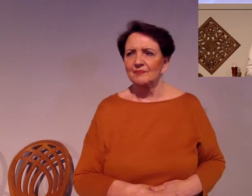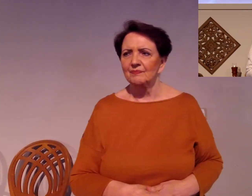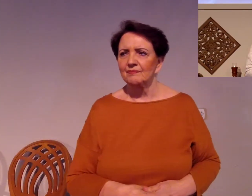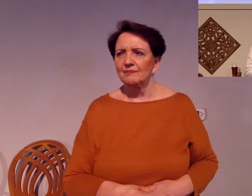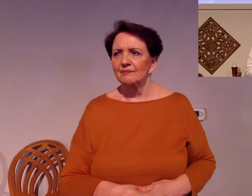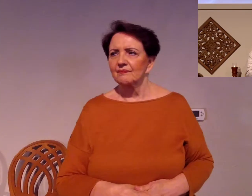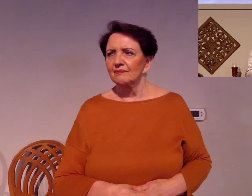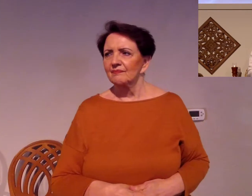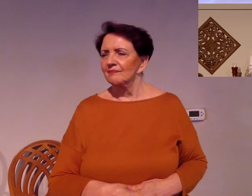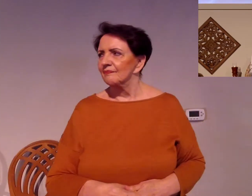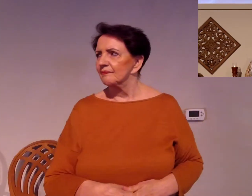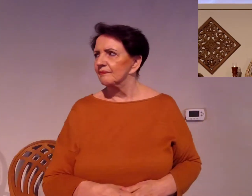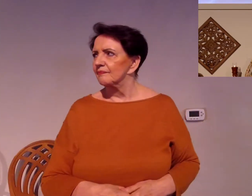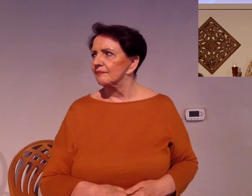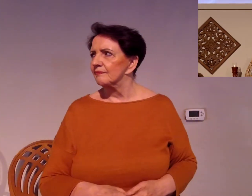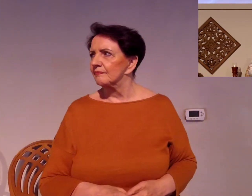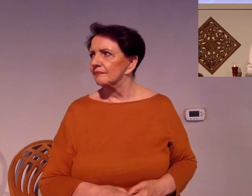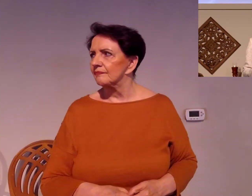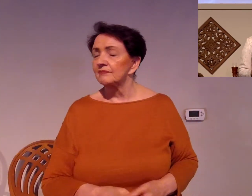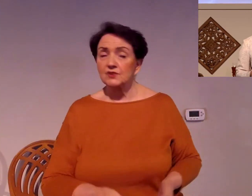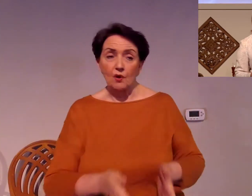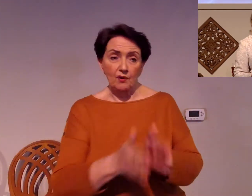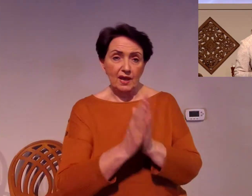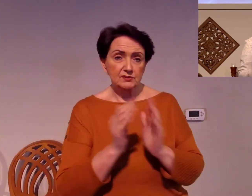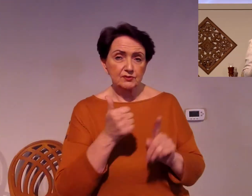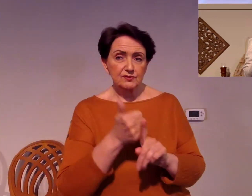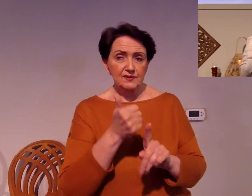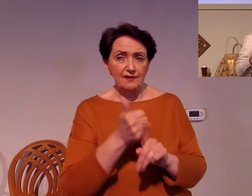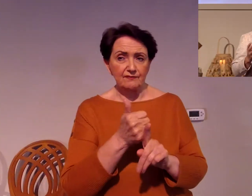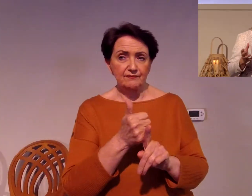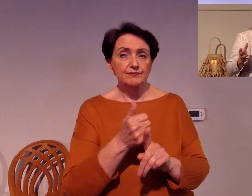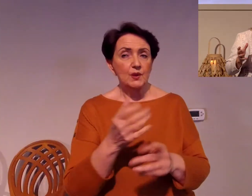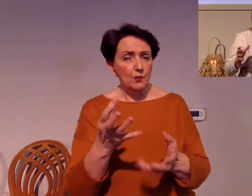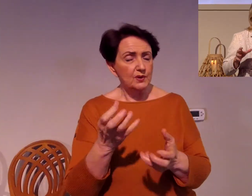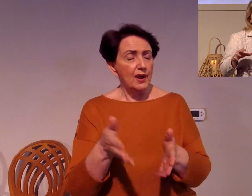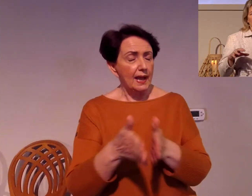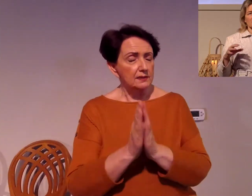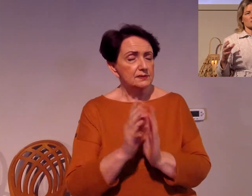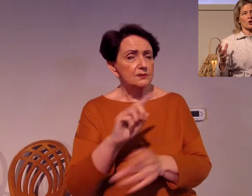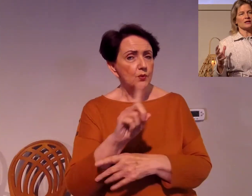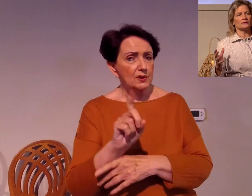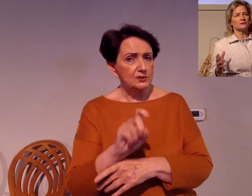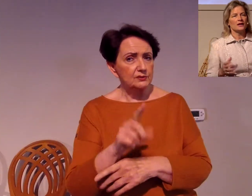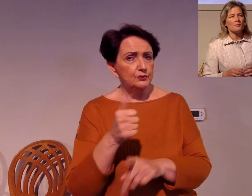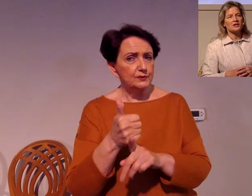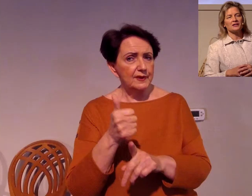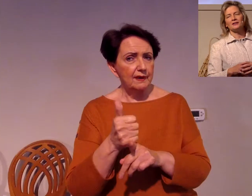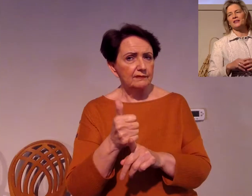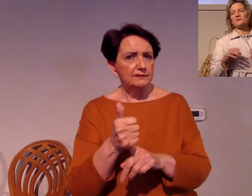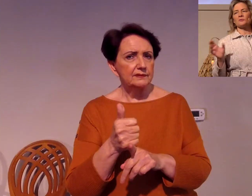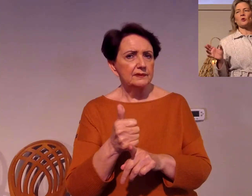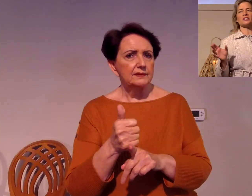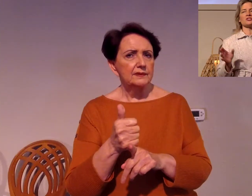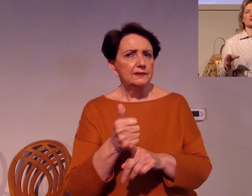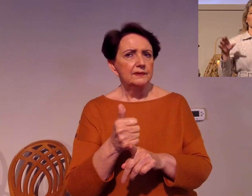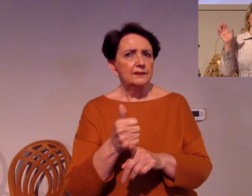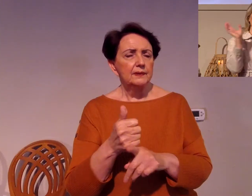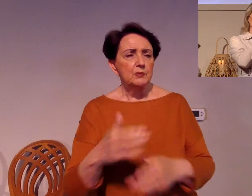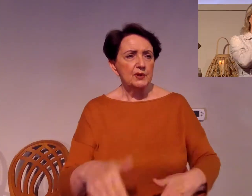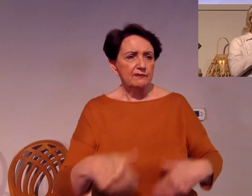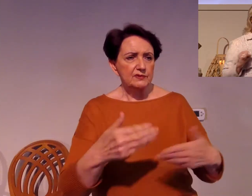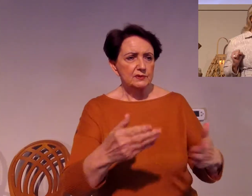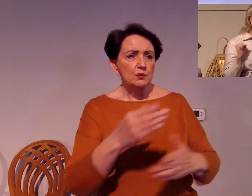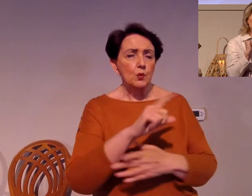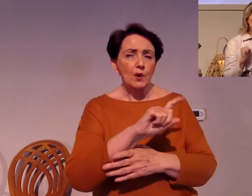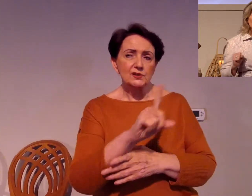up. So ask yourself, I just want you to ask yourself in this moment, I'm going to give some questions in